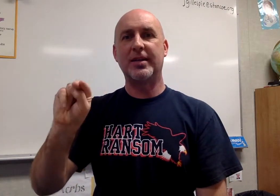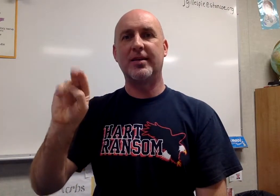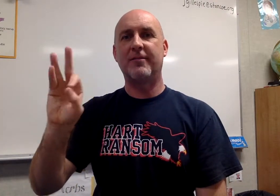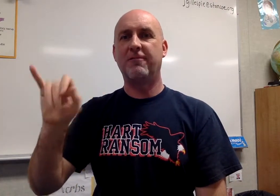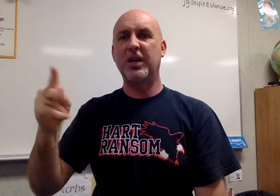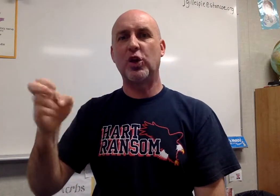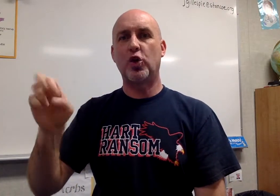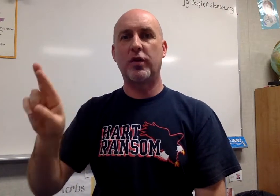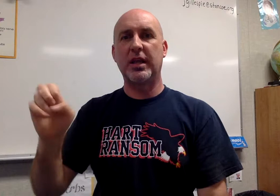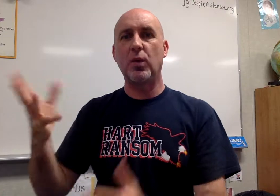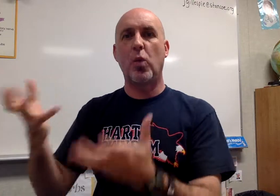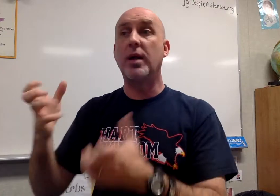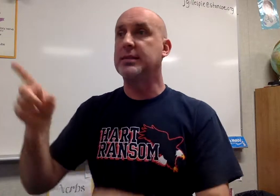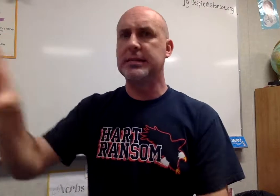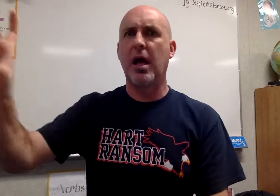action figure that he wants. He's